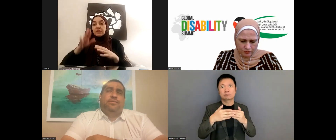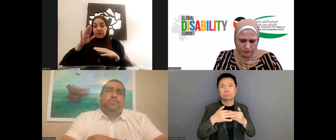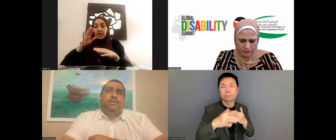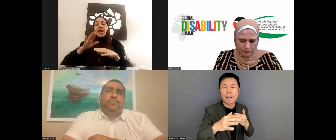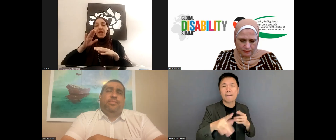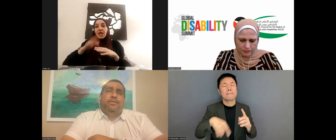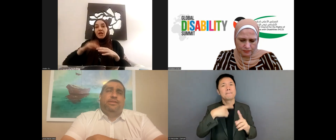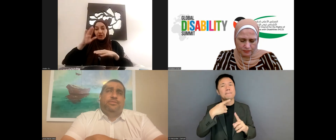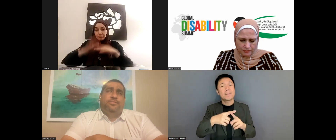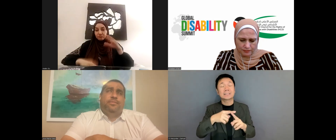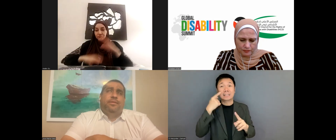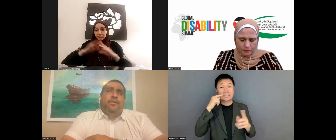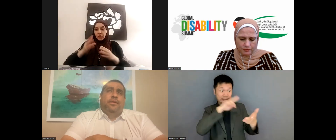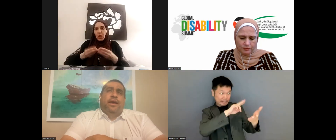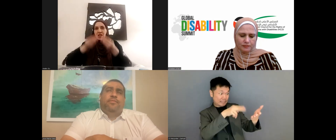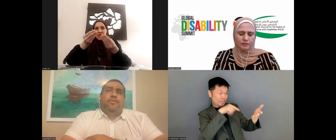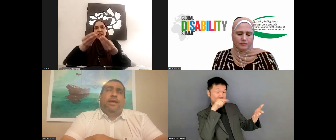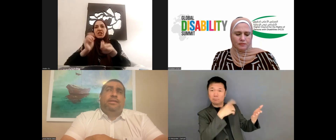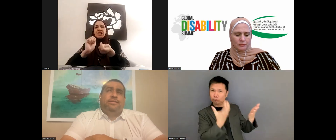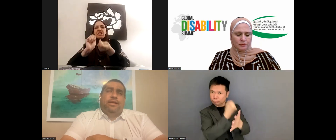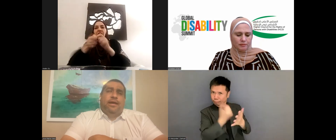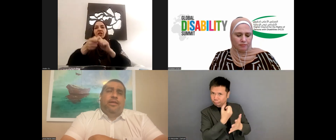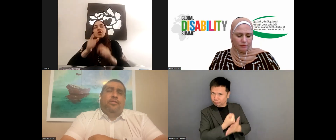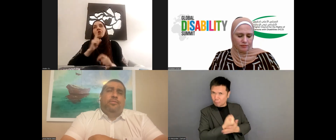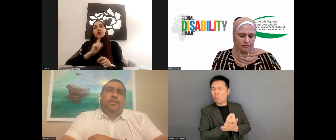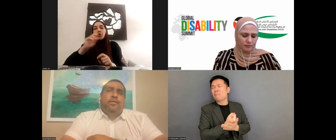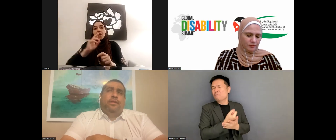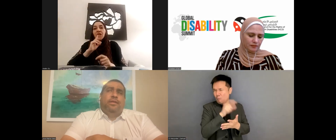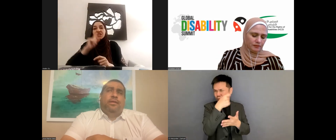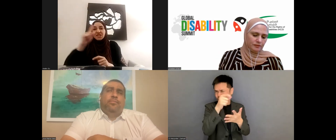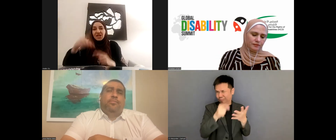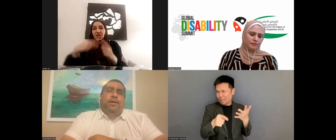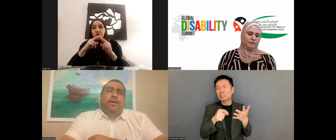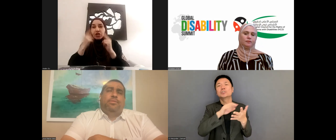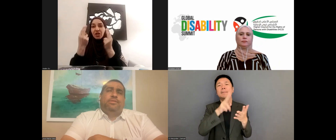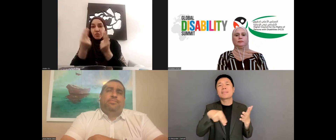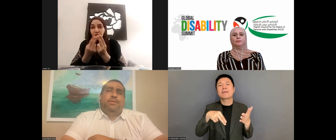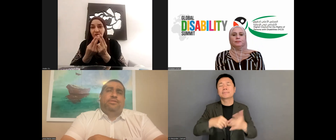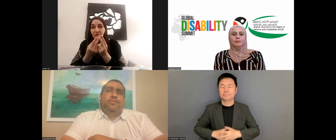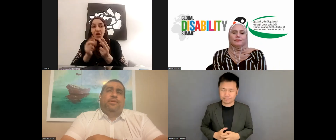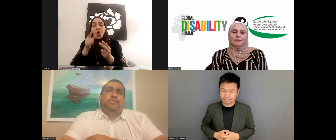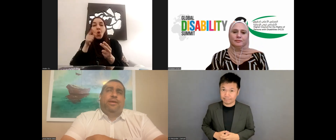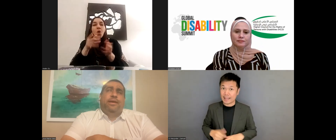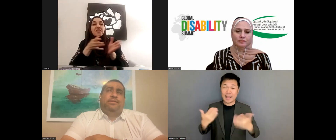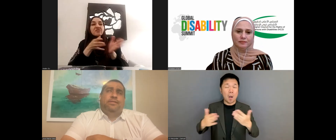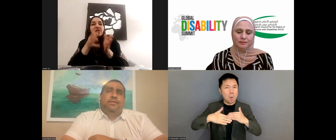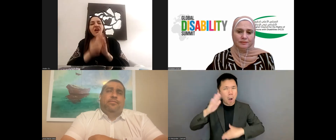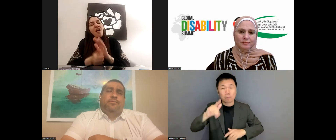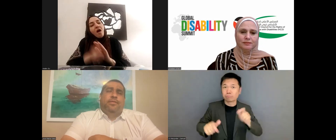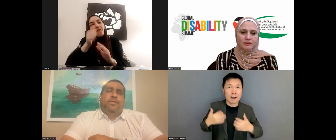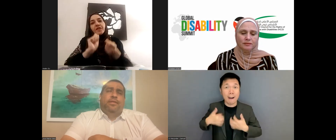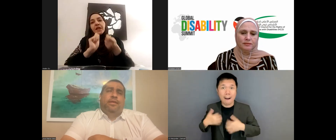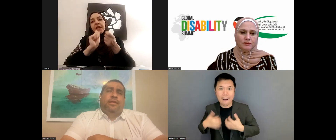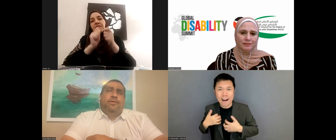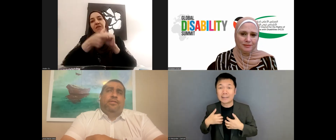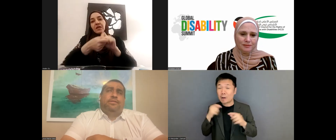in the CRPD implementation. And for that, along with the high participation that we expect,